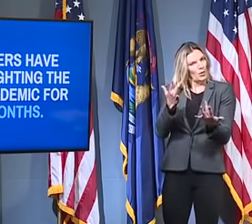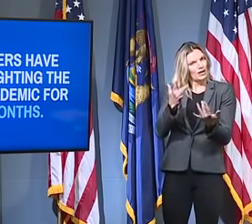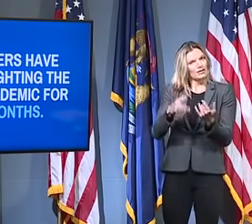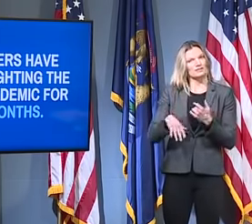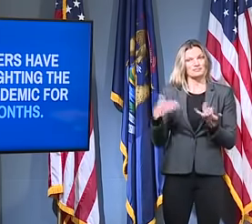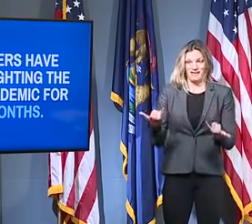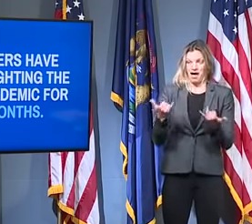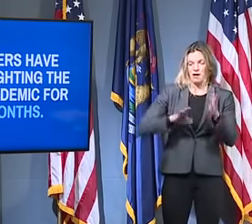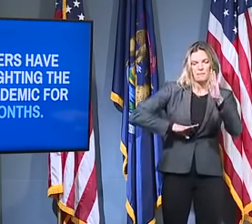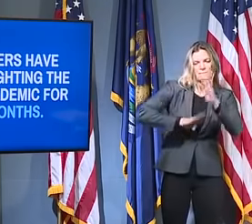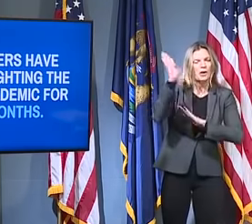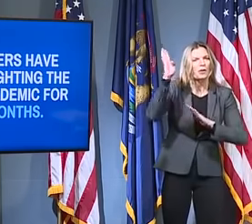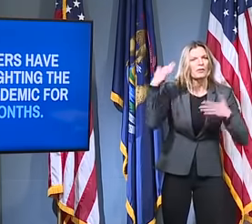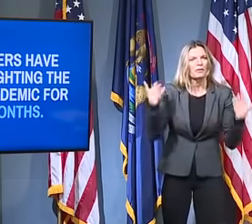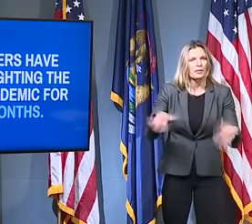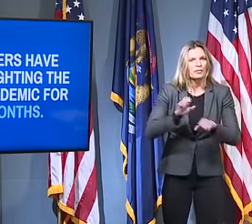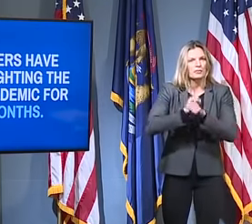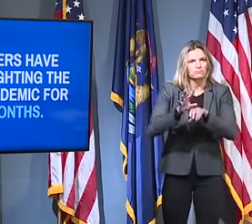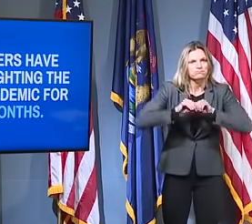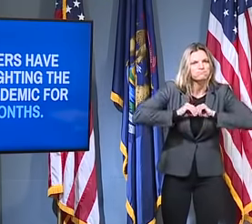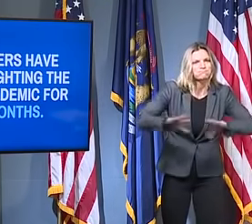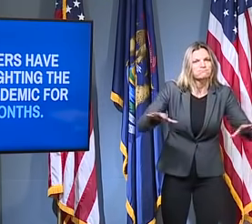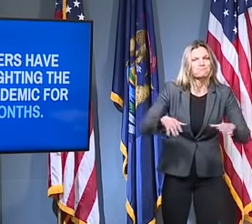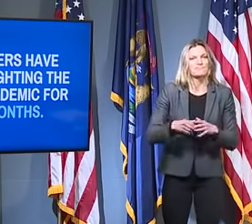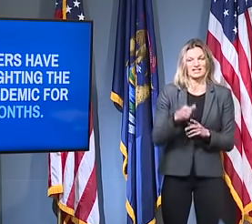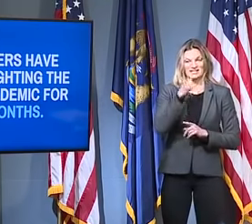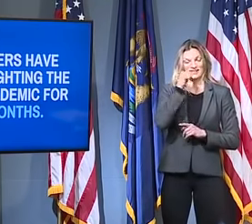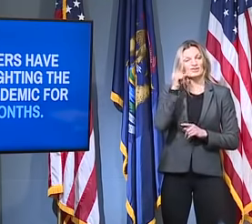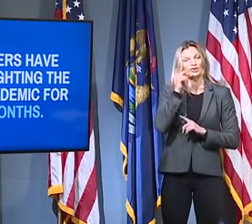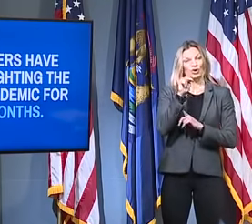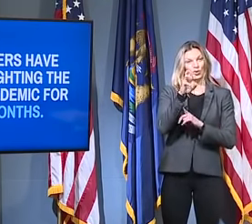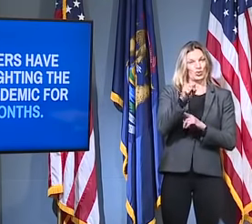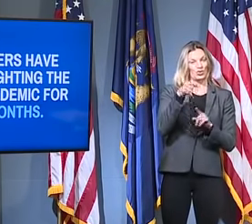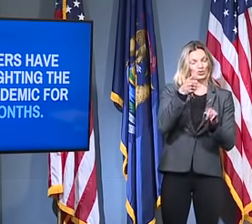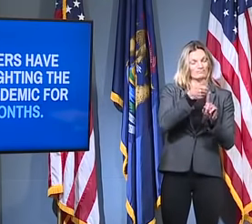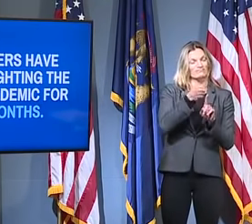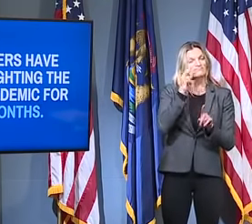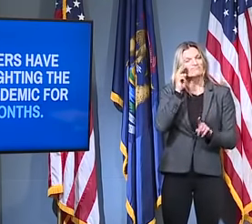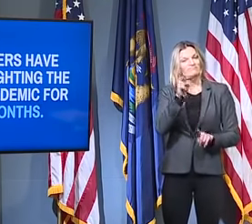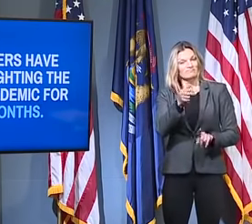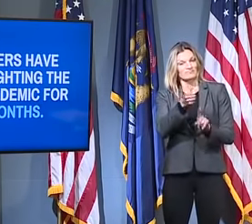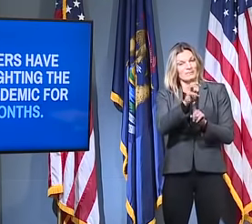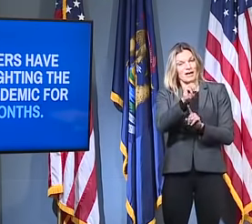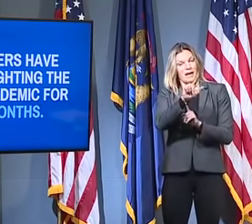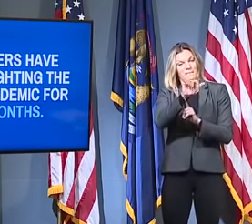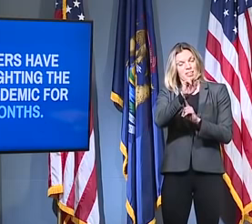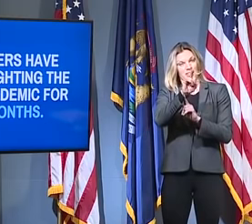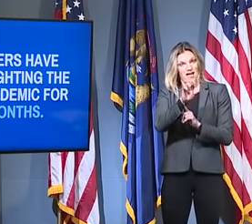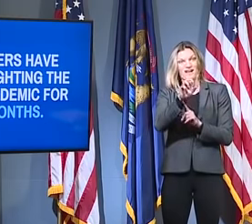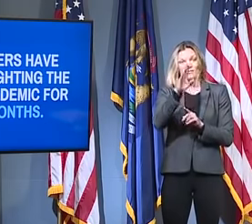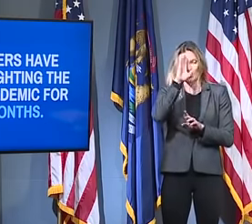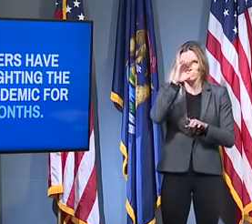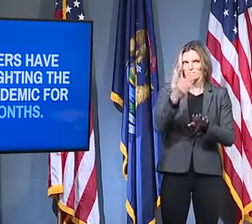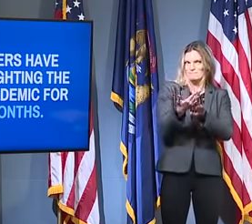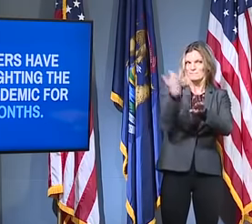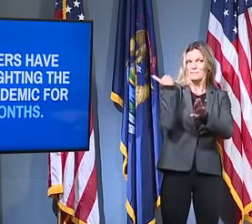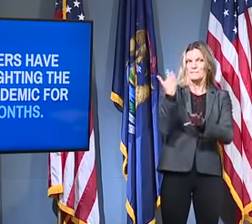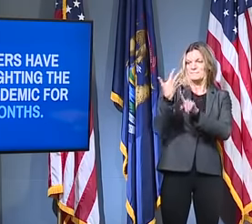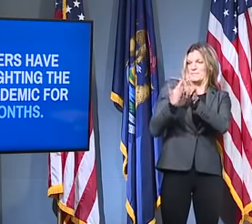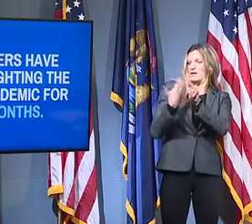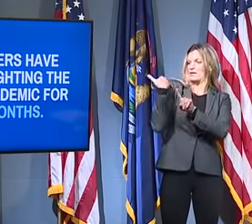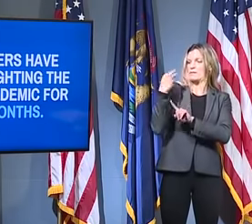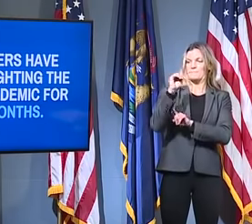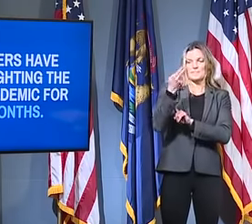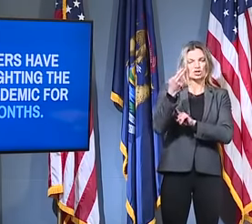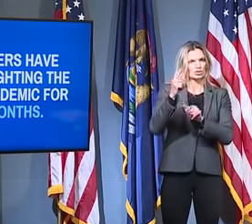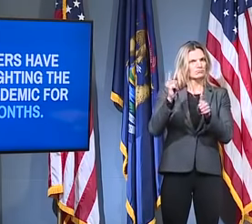cases. MLive reported yesterday that despite being one of the hardest hit states early on, our